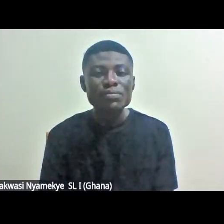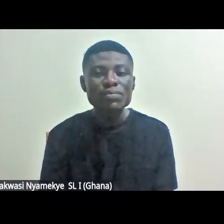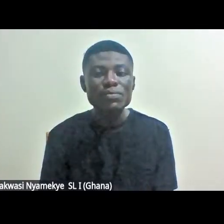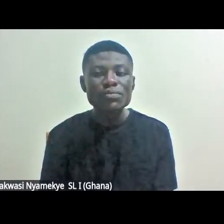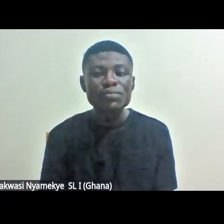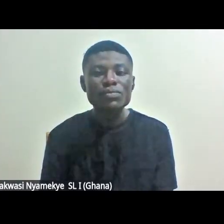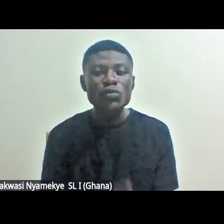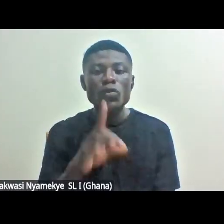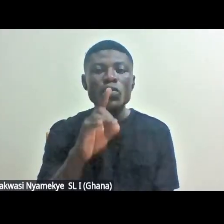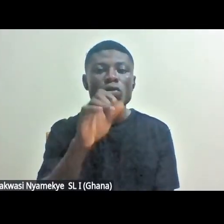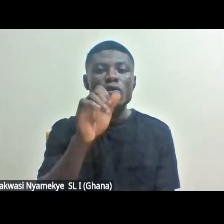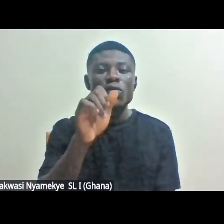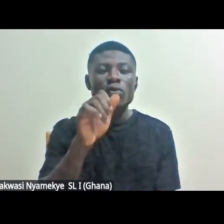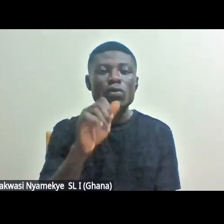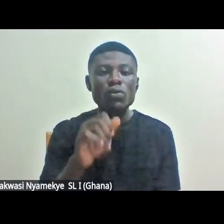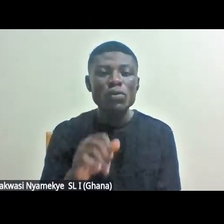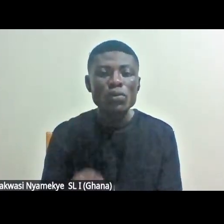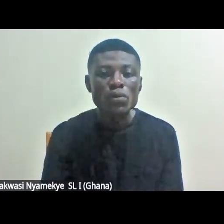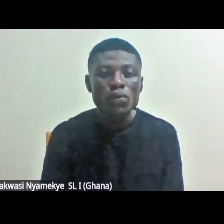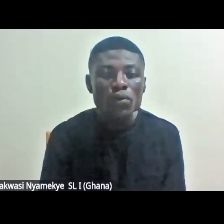question.